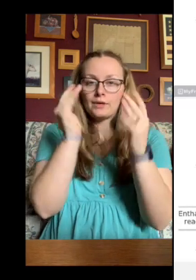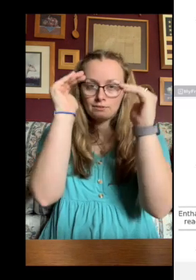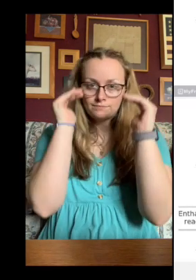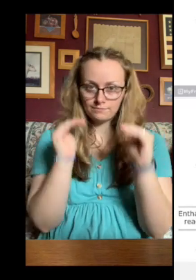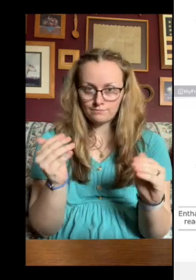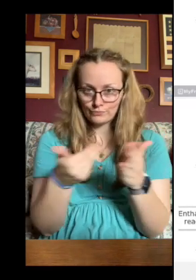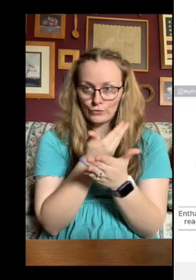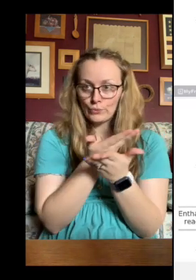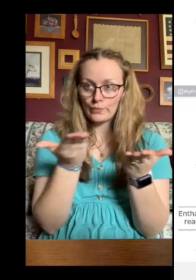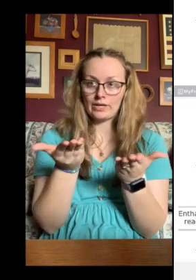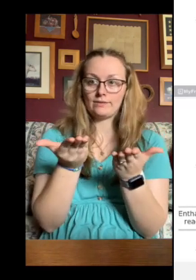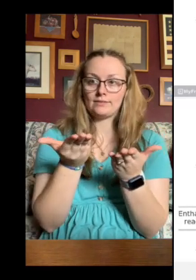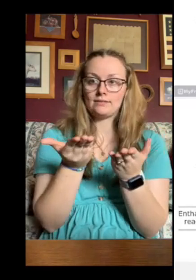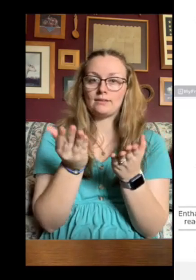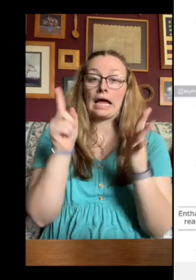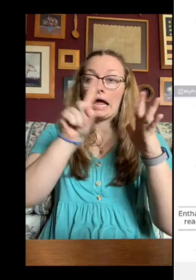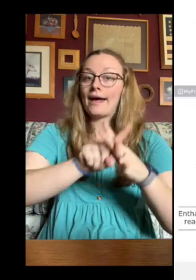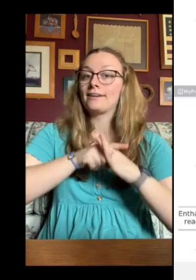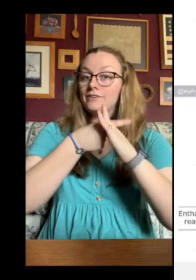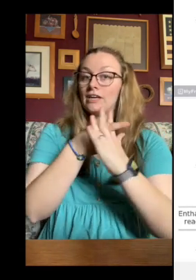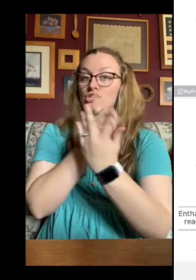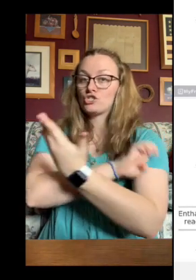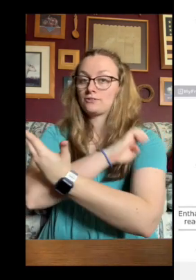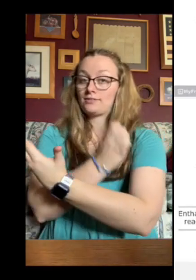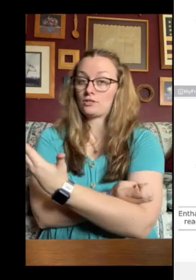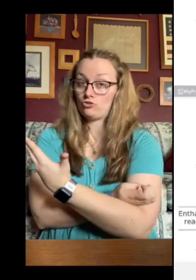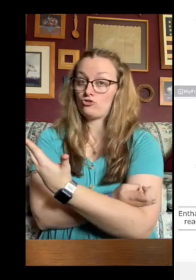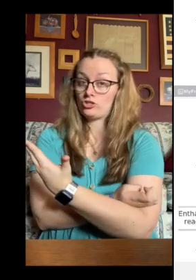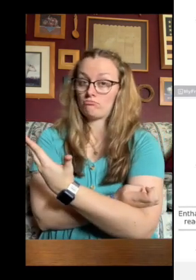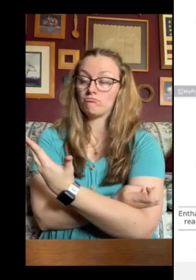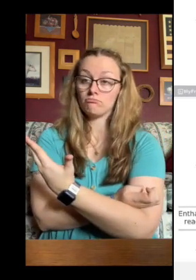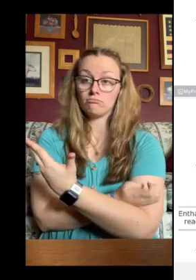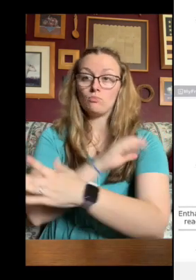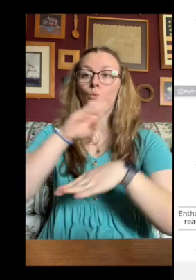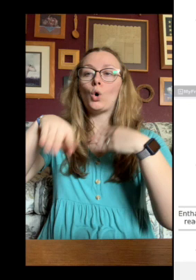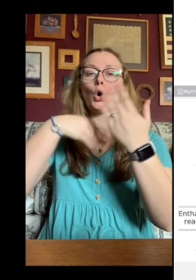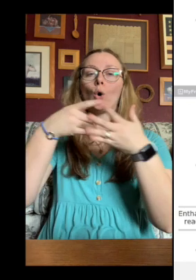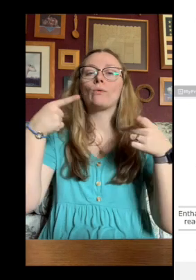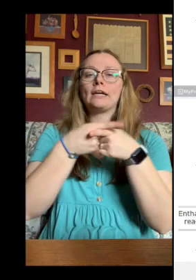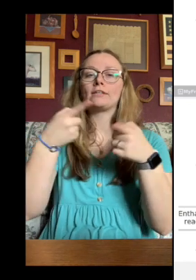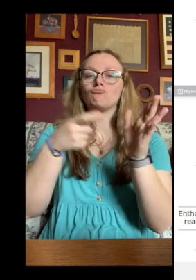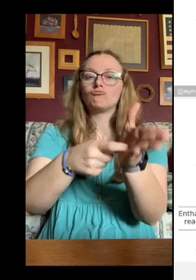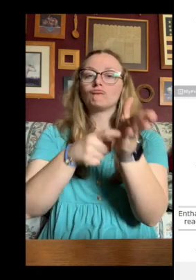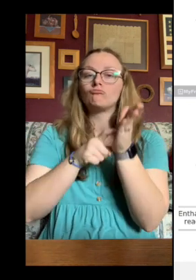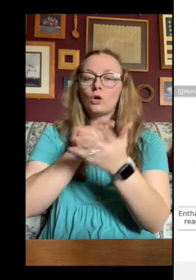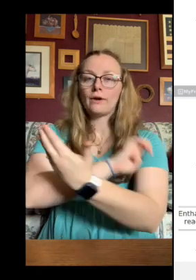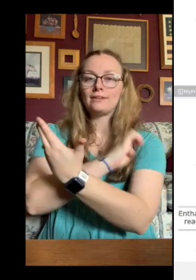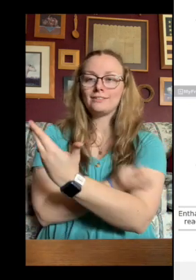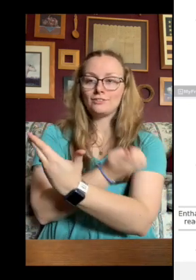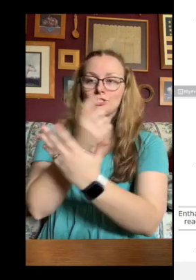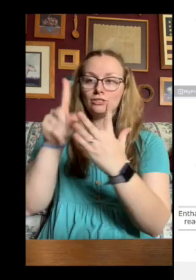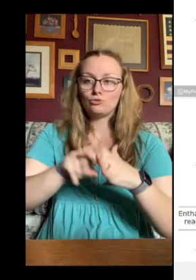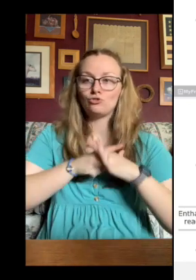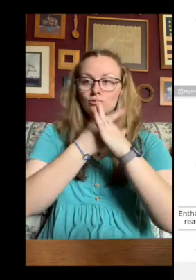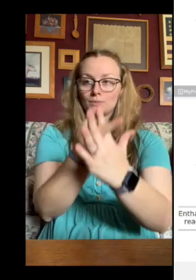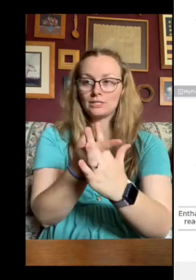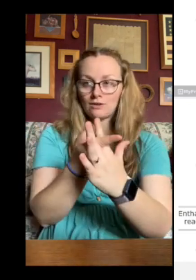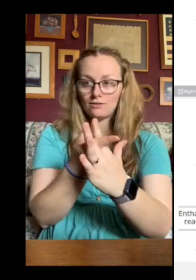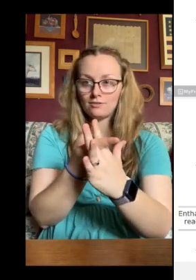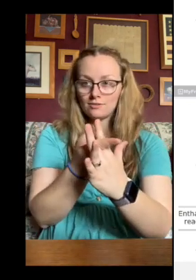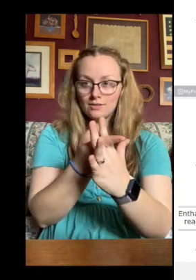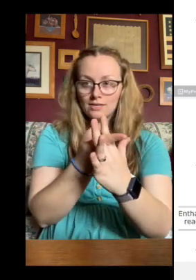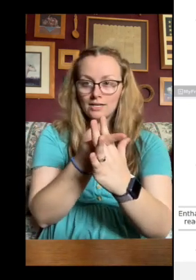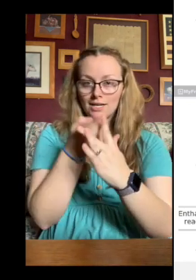Activation energy. Okay. All reactions require energy to begin. Hello, Alex. Say hi to my students.